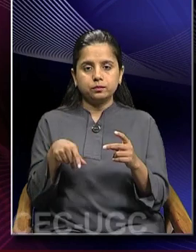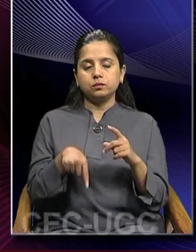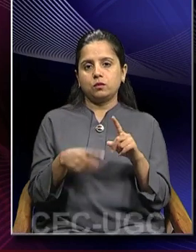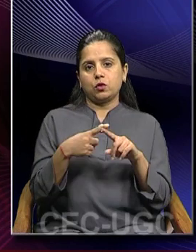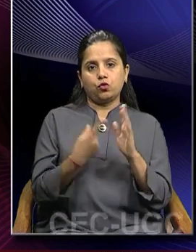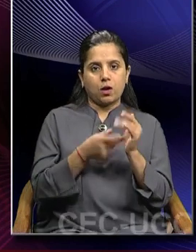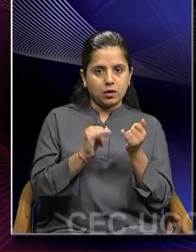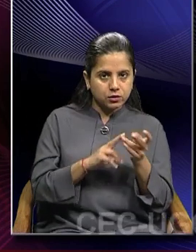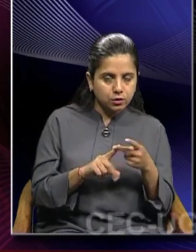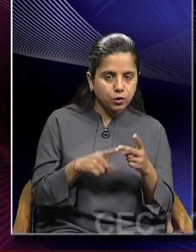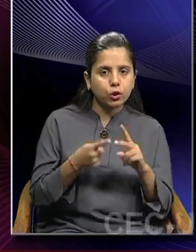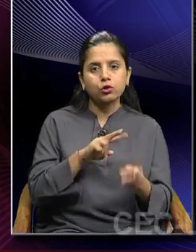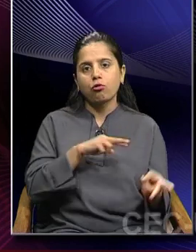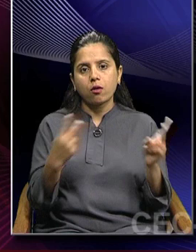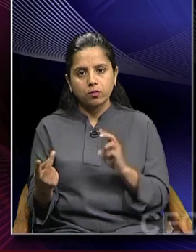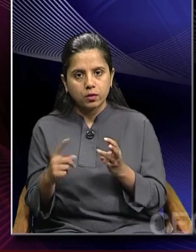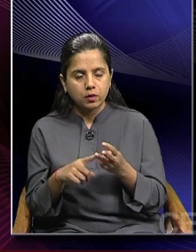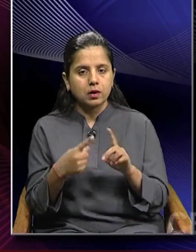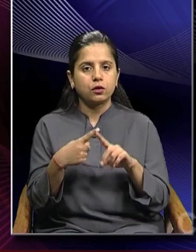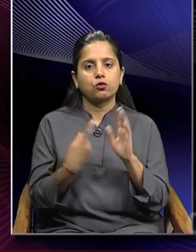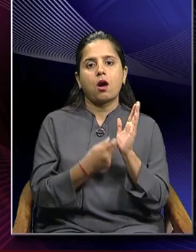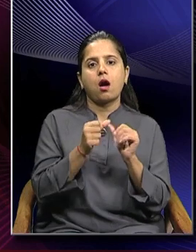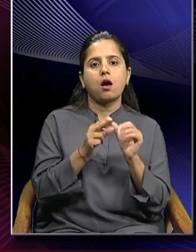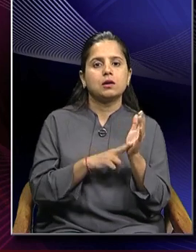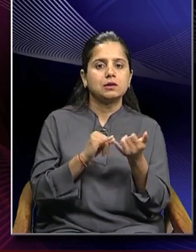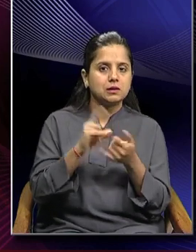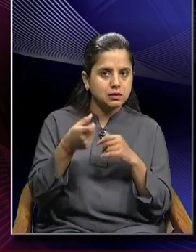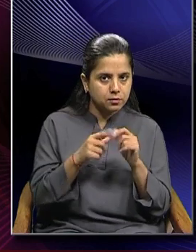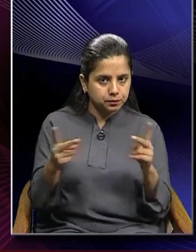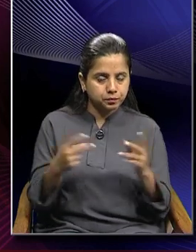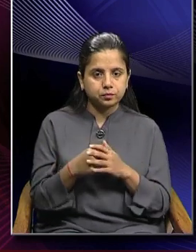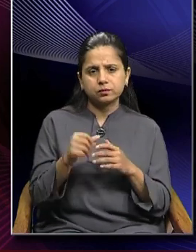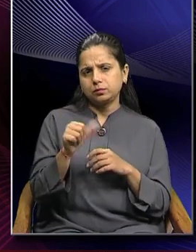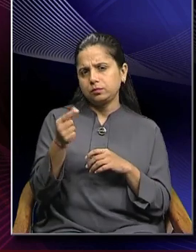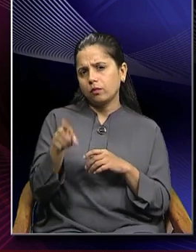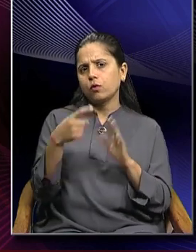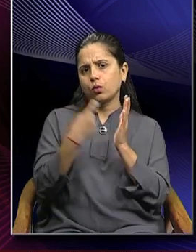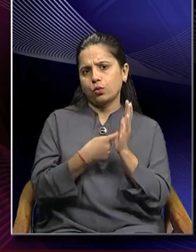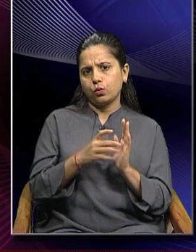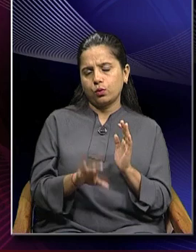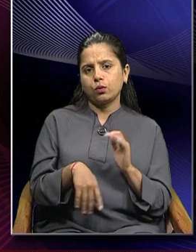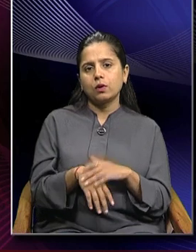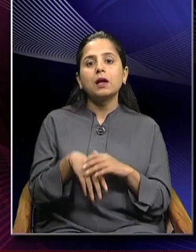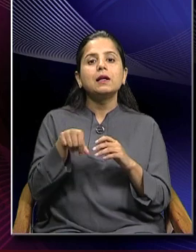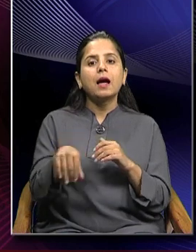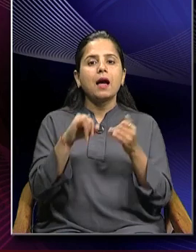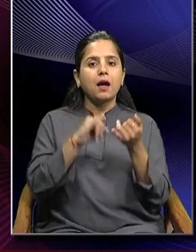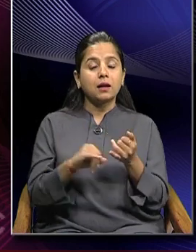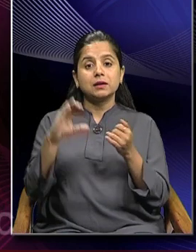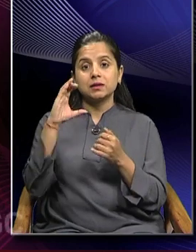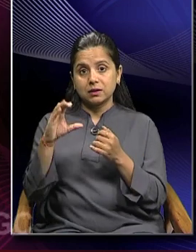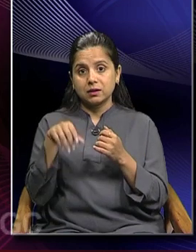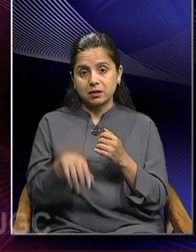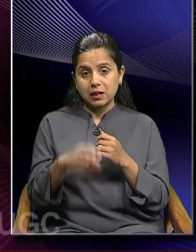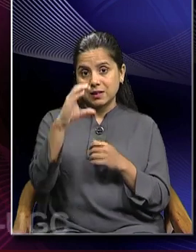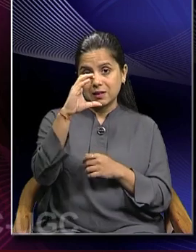transactional, transformational or transcendental. There is another principle which is called as C principle. Alphabet